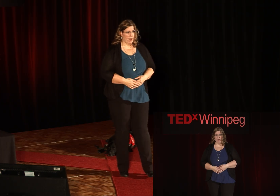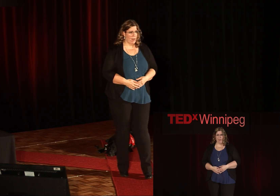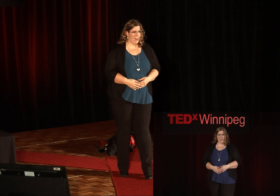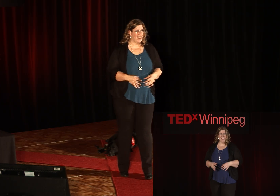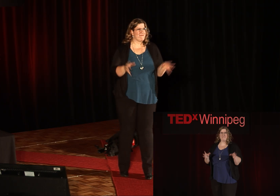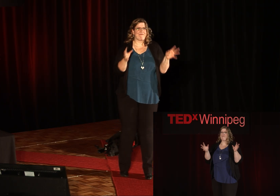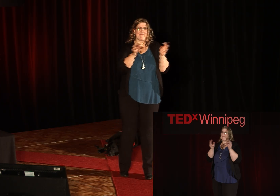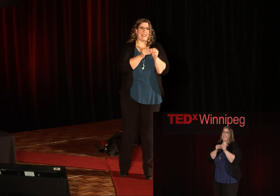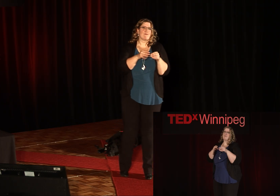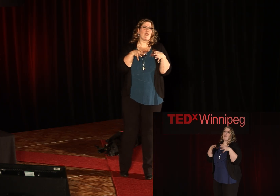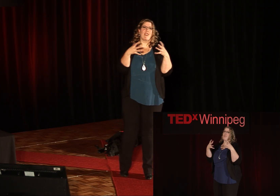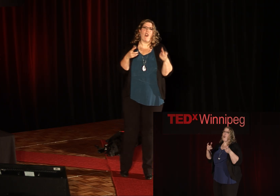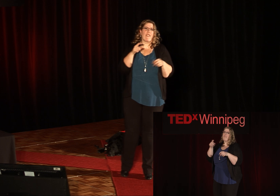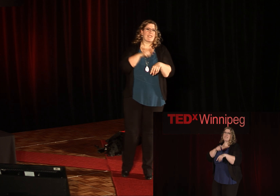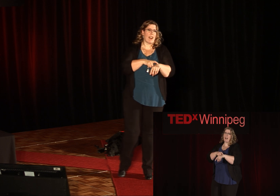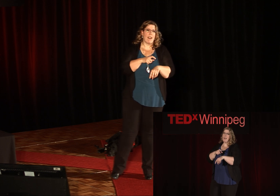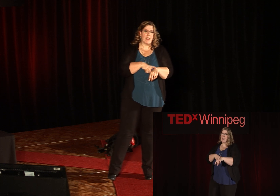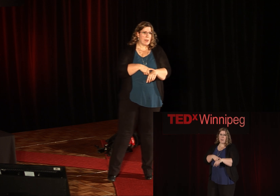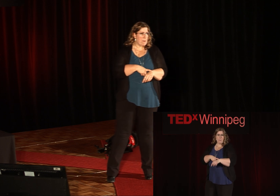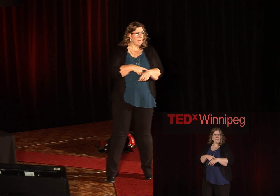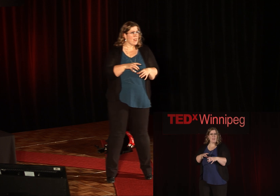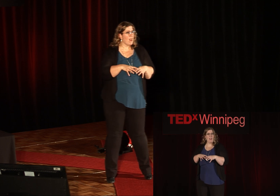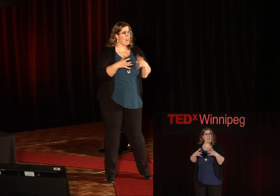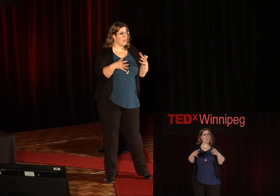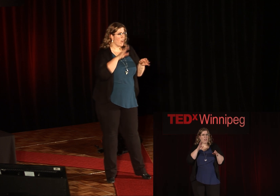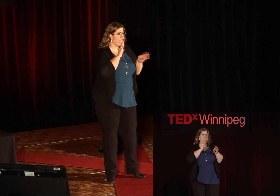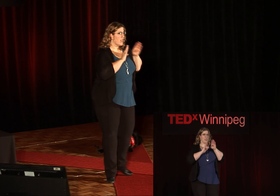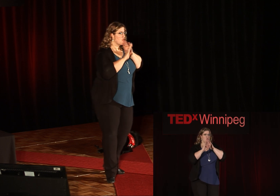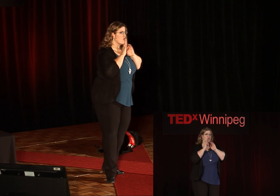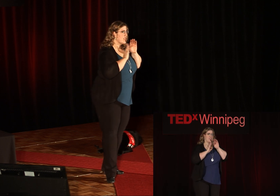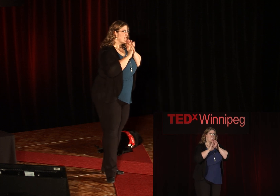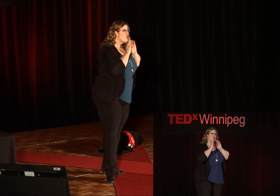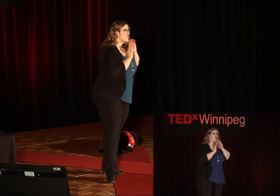lot of time and a lot of unnecessary frustration.